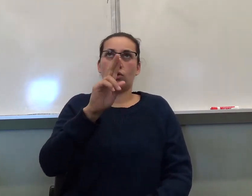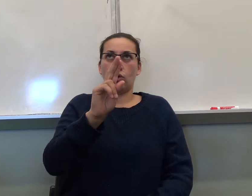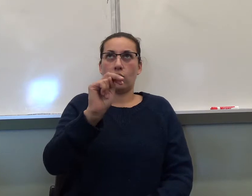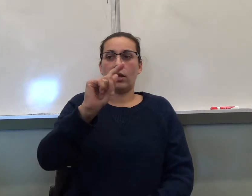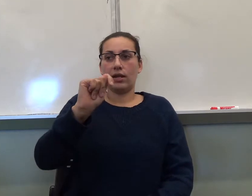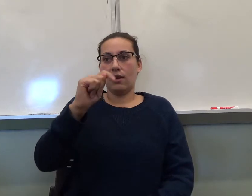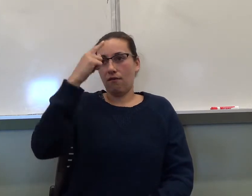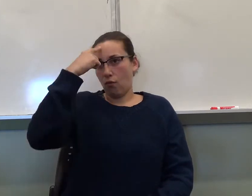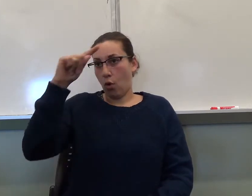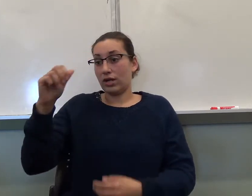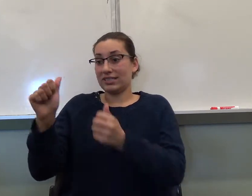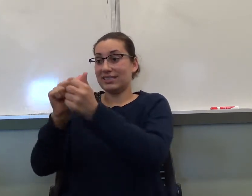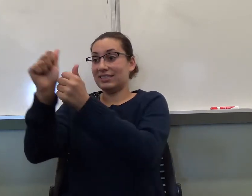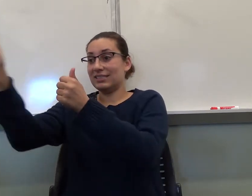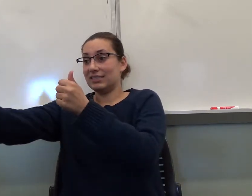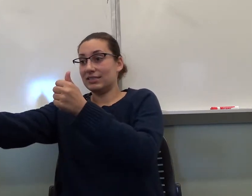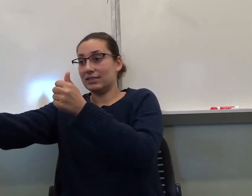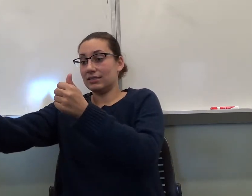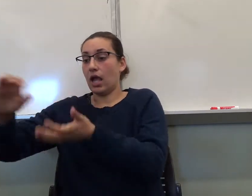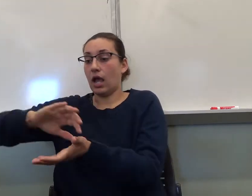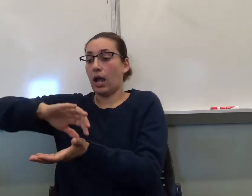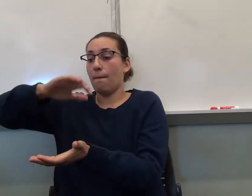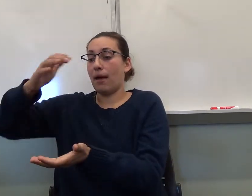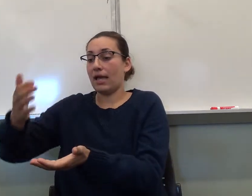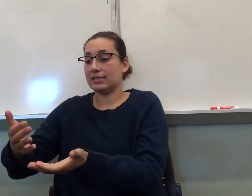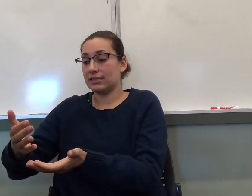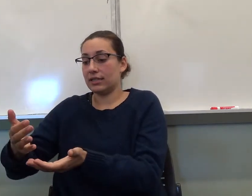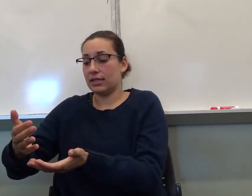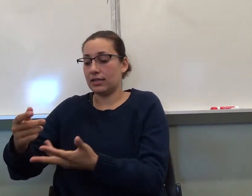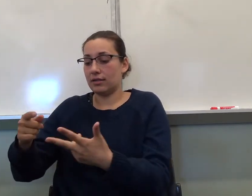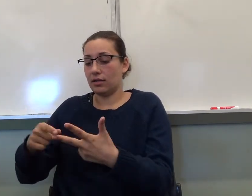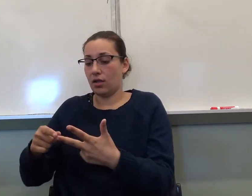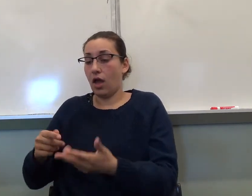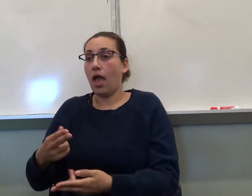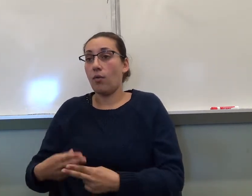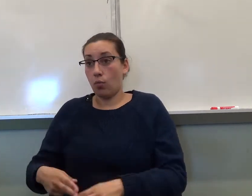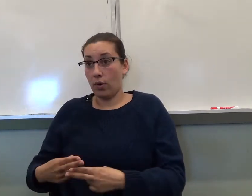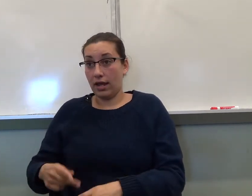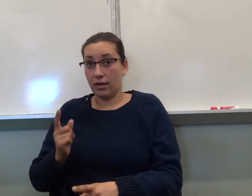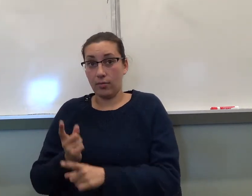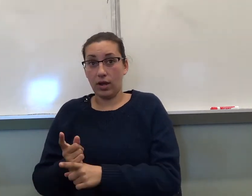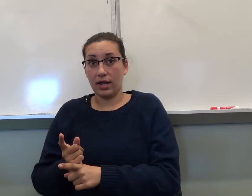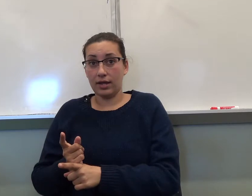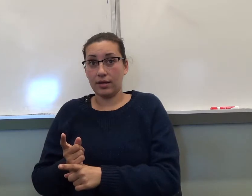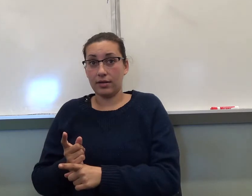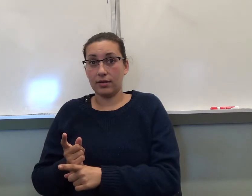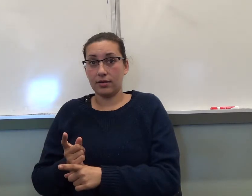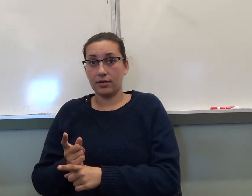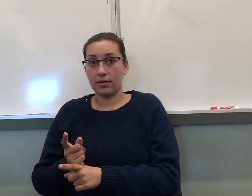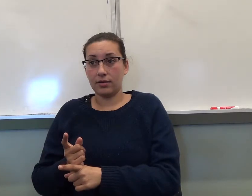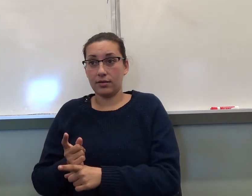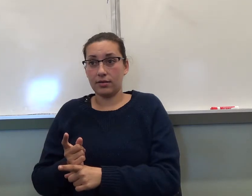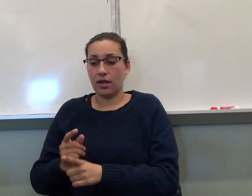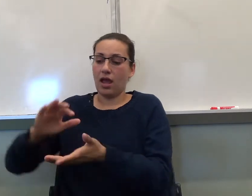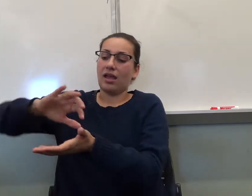of capacity, 1 unit of weight. Very nice, huh? So, all right, that simplifies things